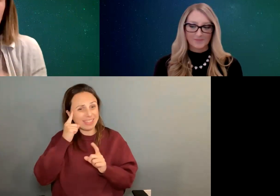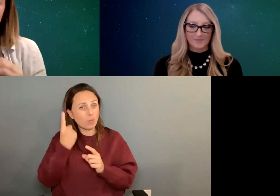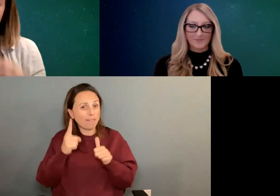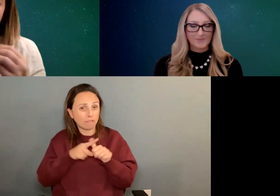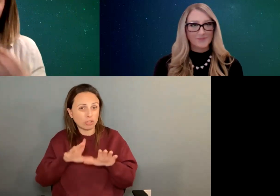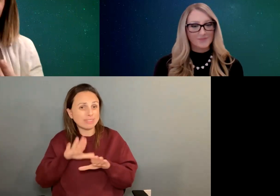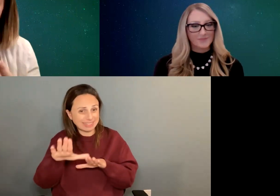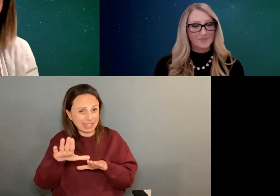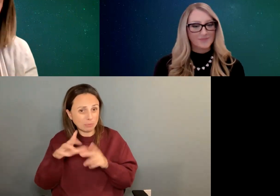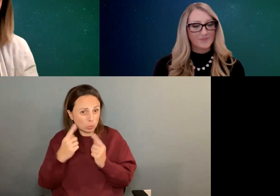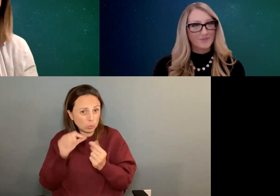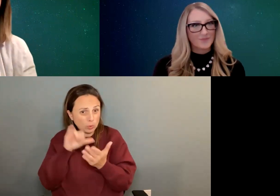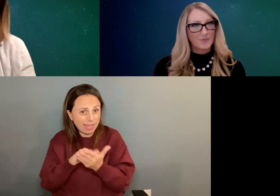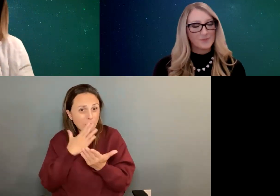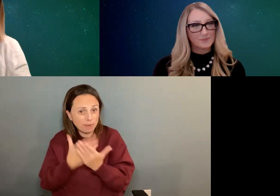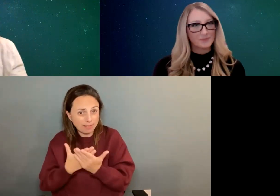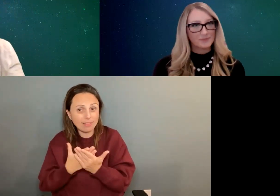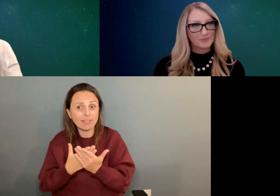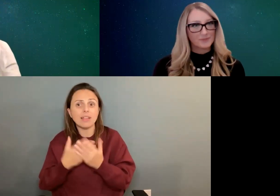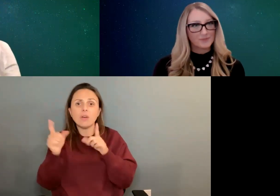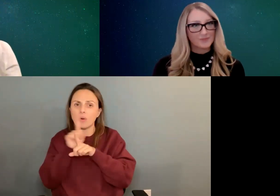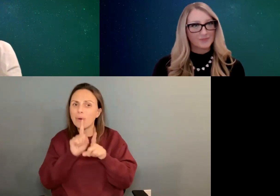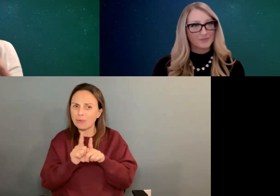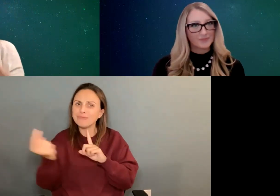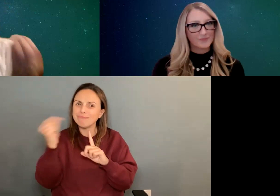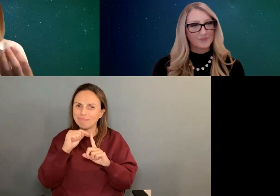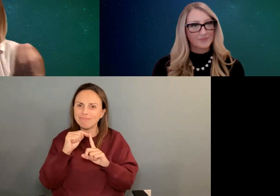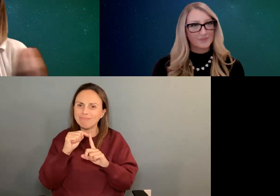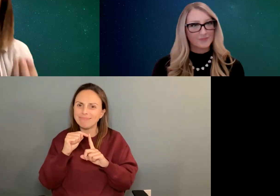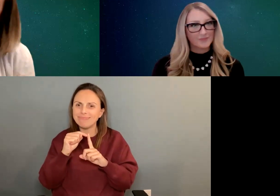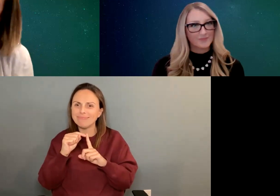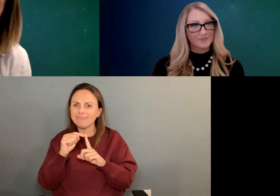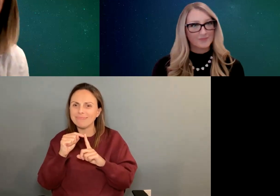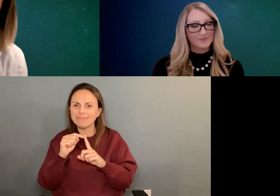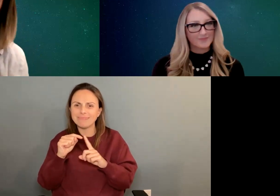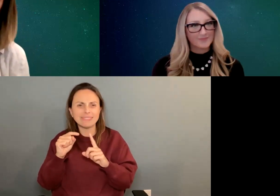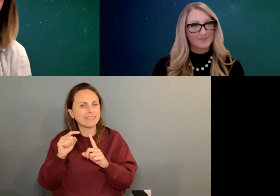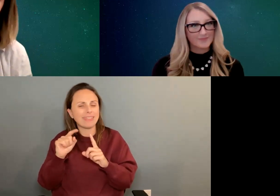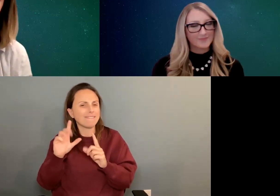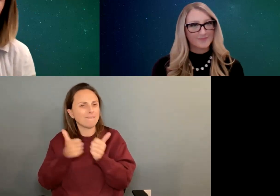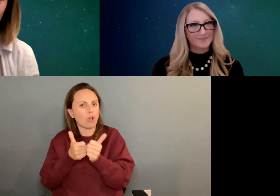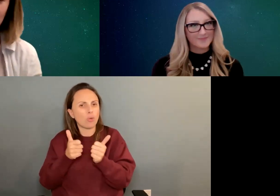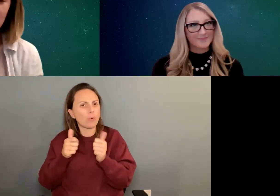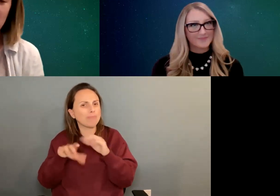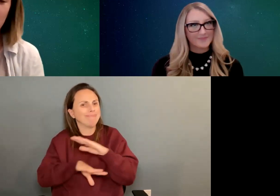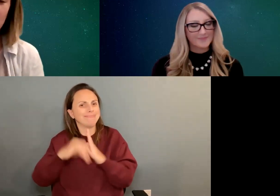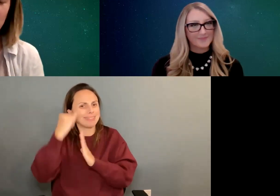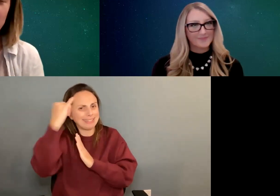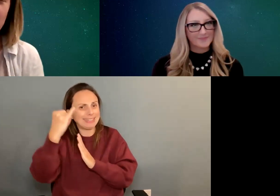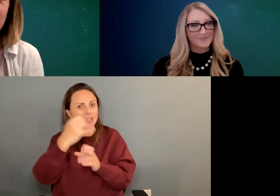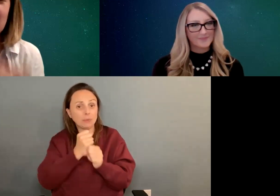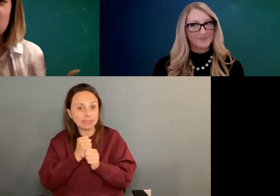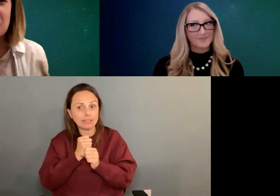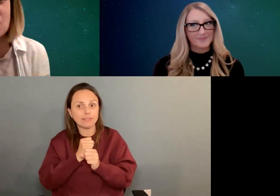in being able to do that well is also gets back to one of the most practical, tangible suggestions that was received,